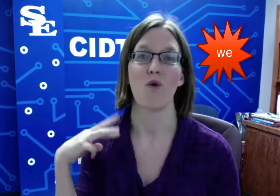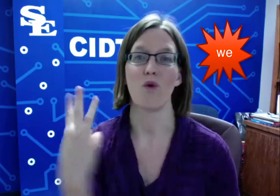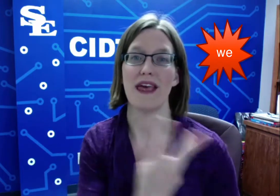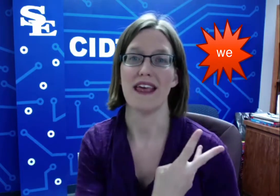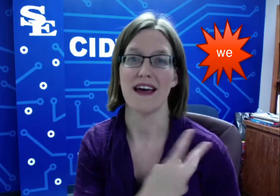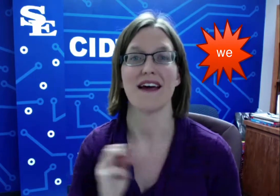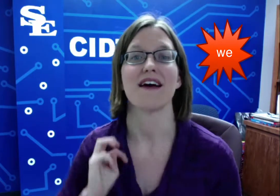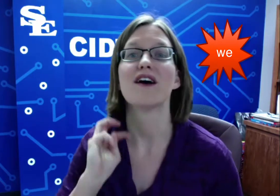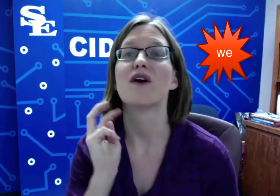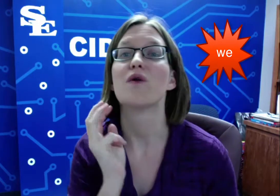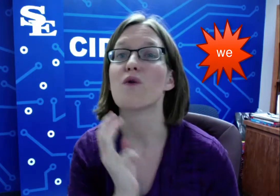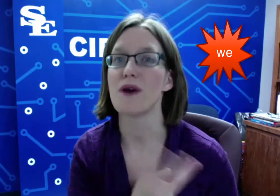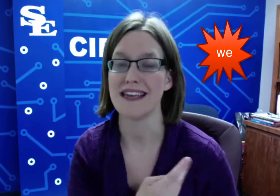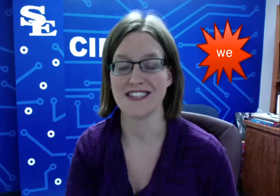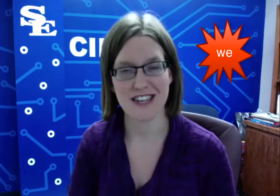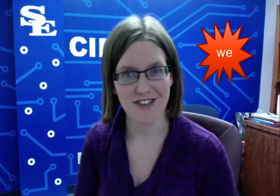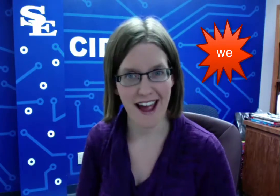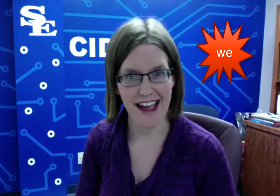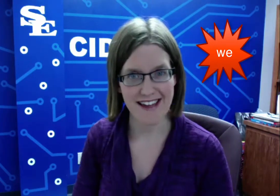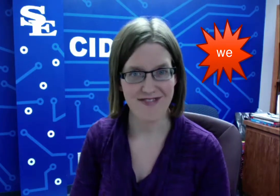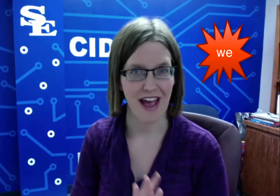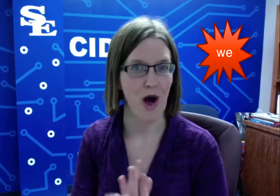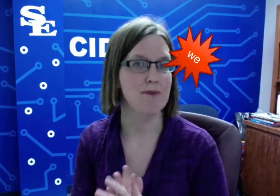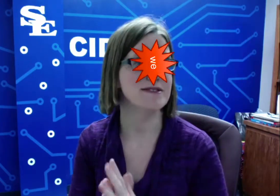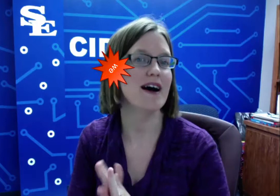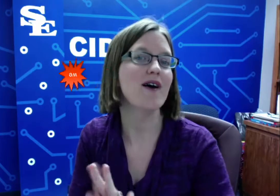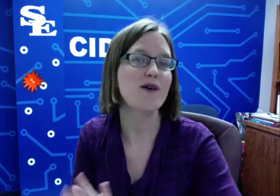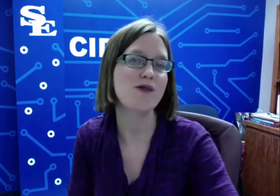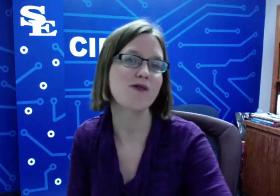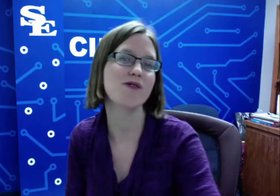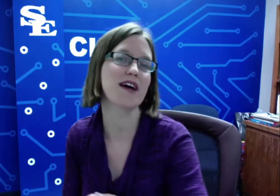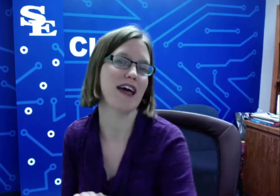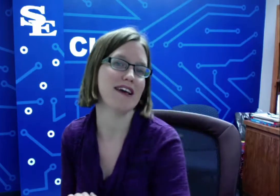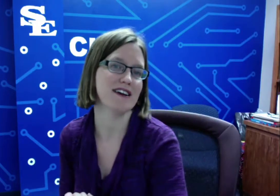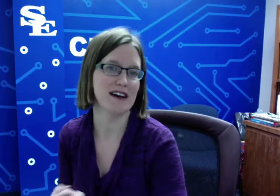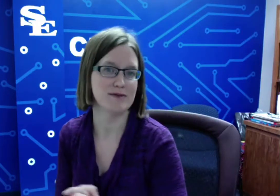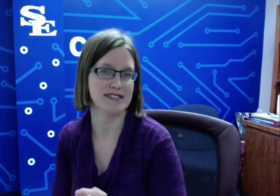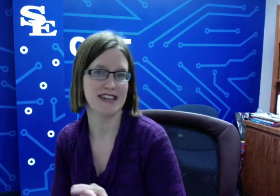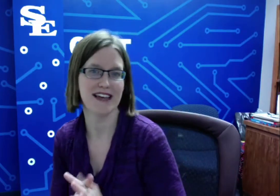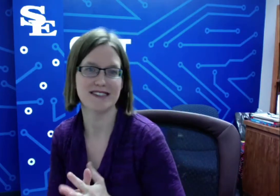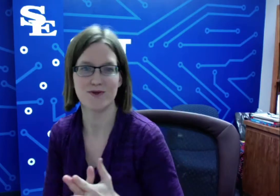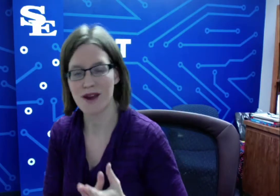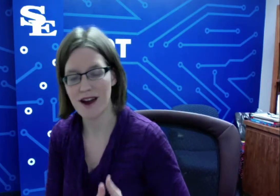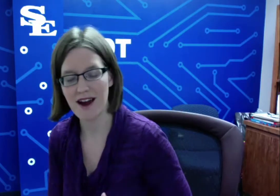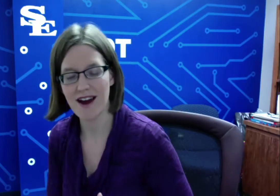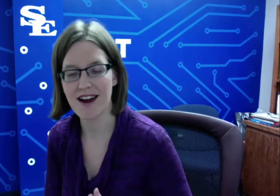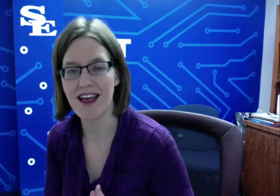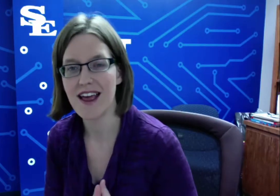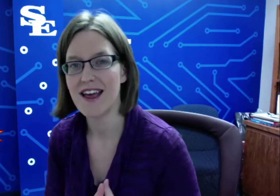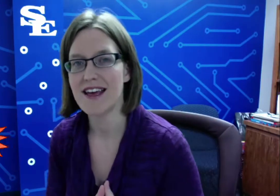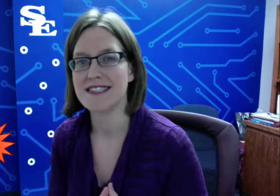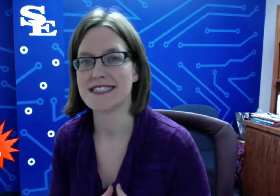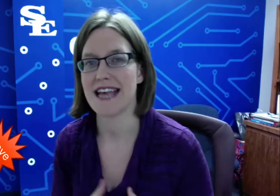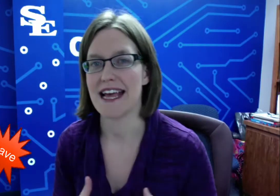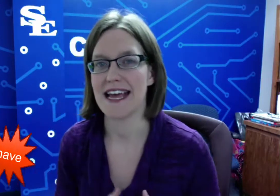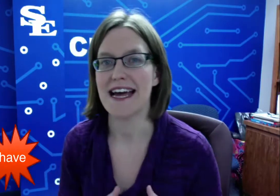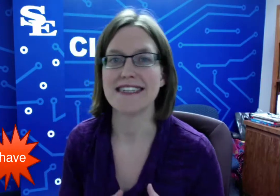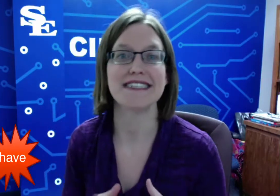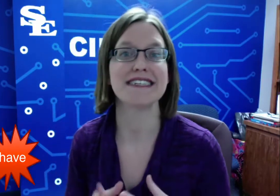We. We. Did you get it right? I hope so. Okay, here comes the next word. Say it.